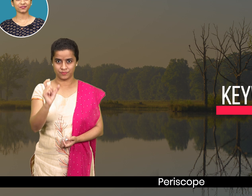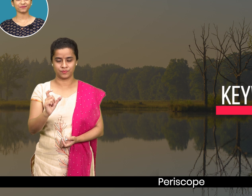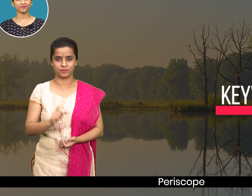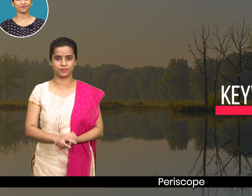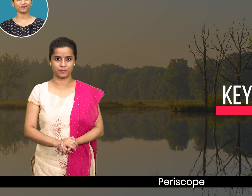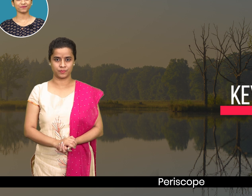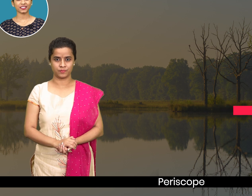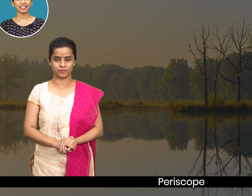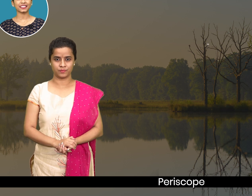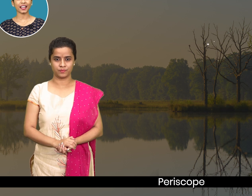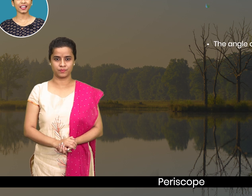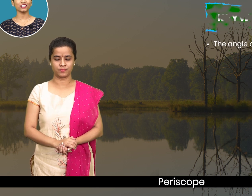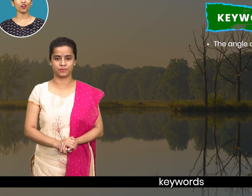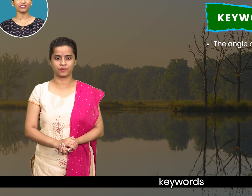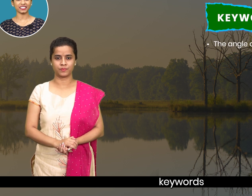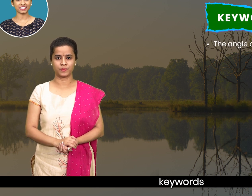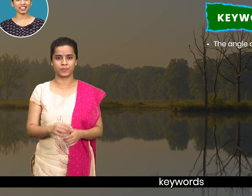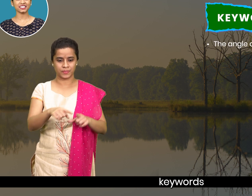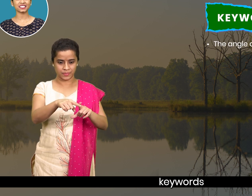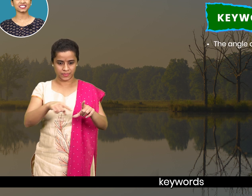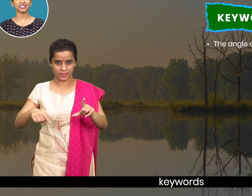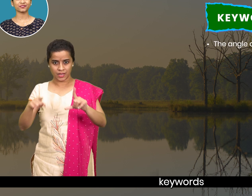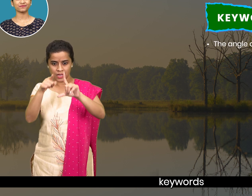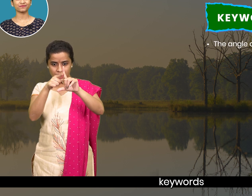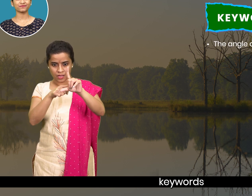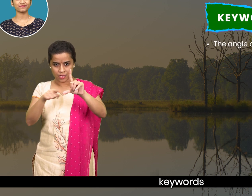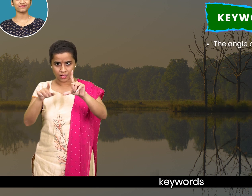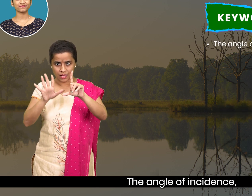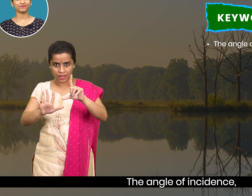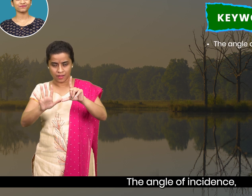Keywords: the angle of incidence,